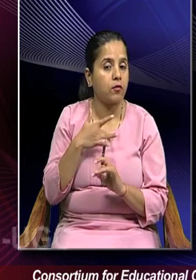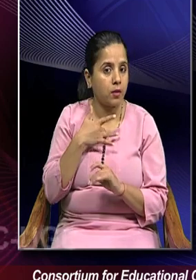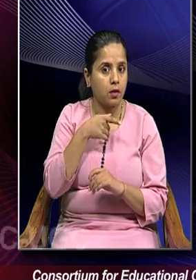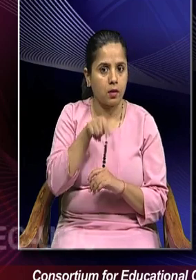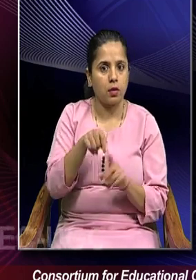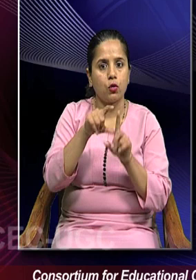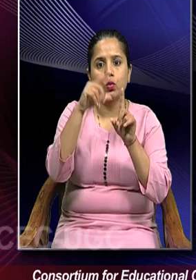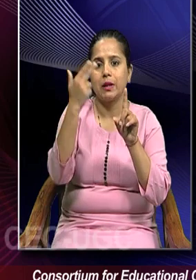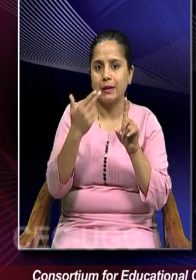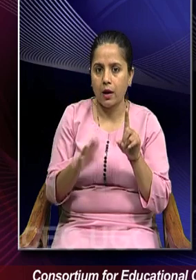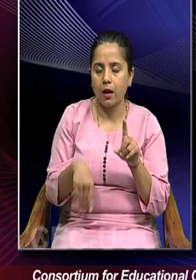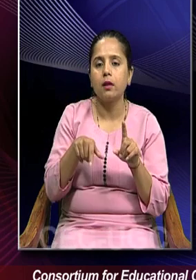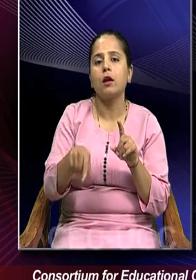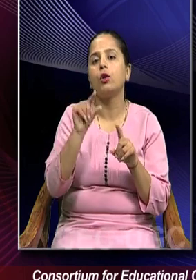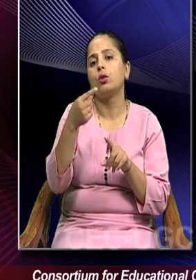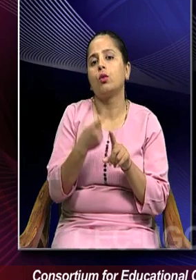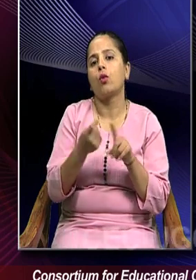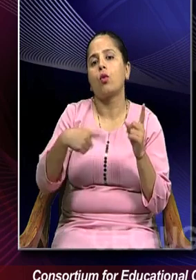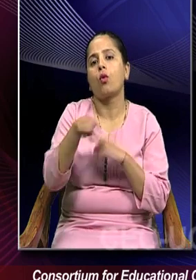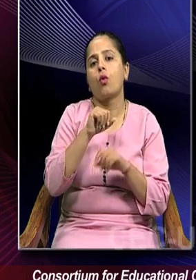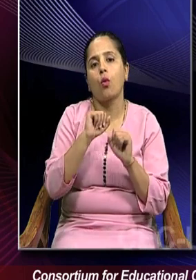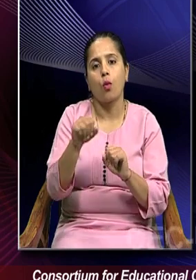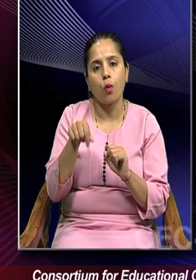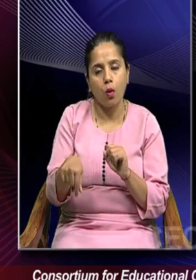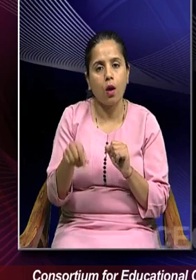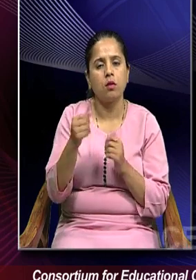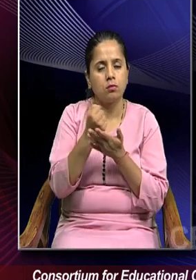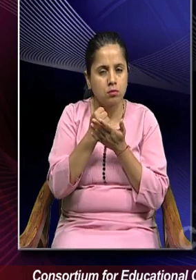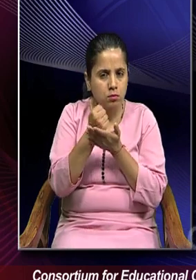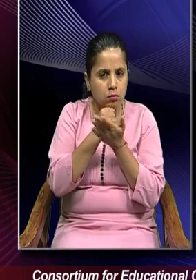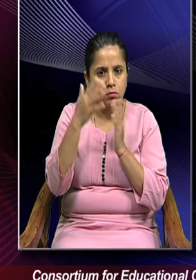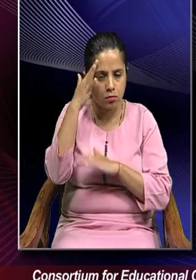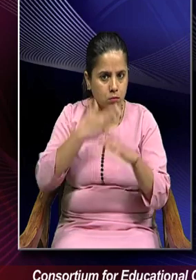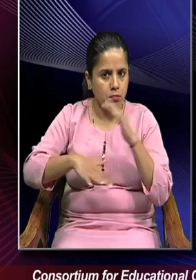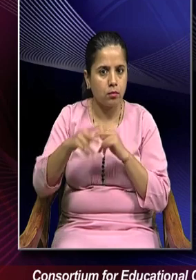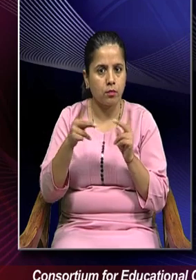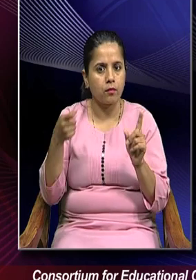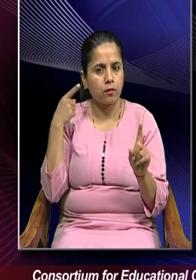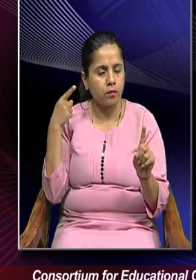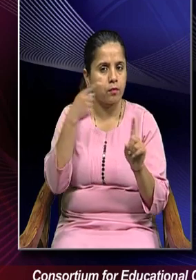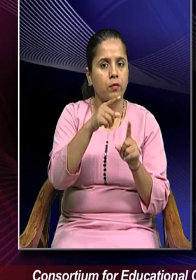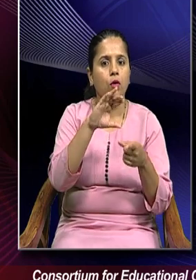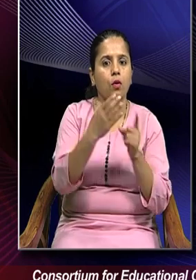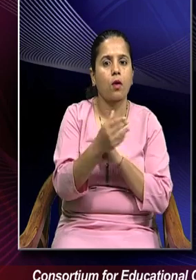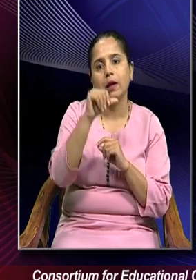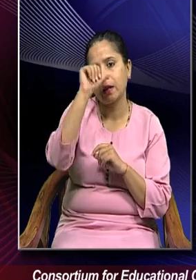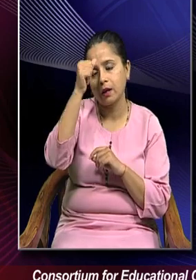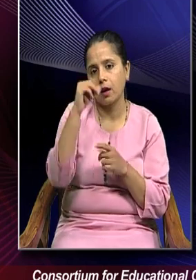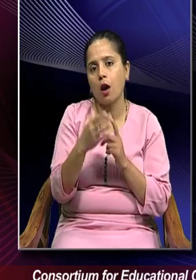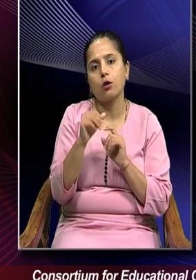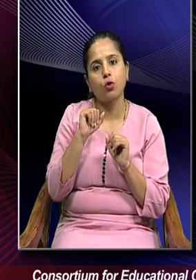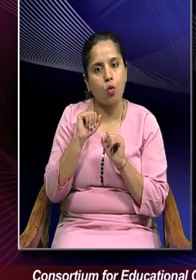the design of the British, and this kind of a conspiracy was to attack the culture of Indians.